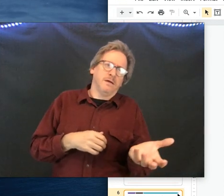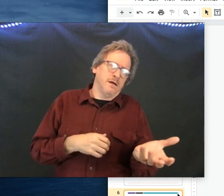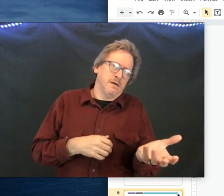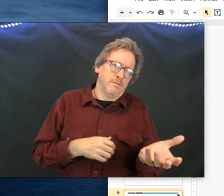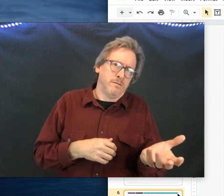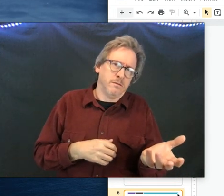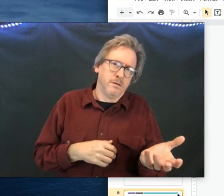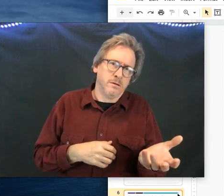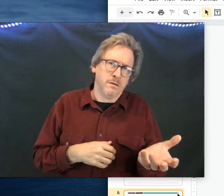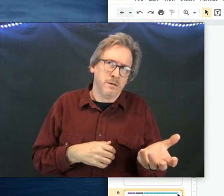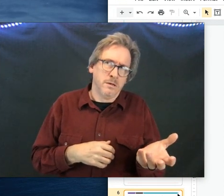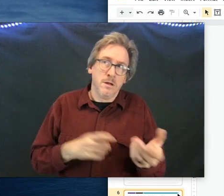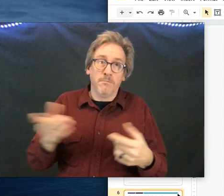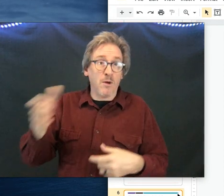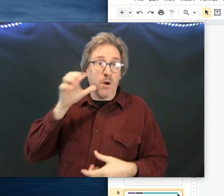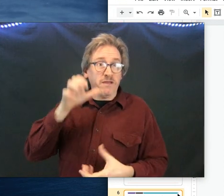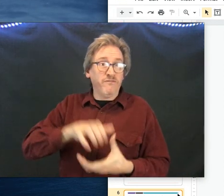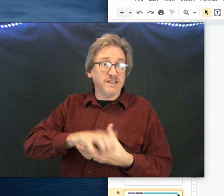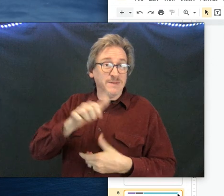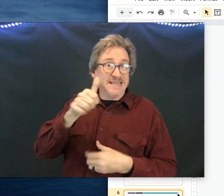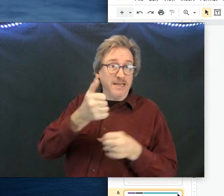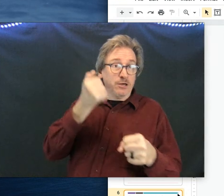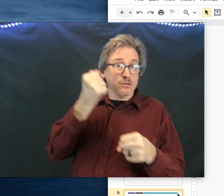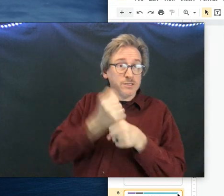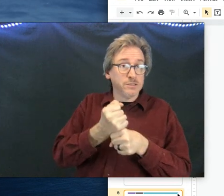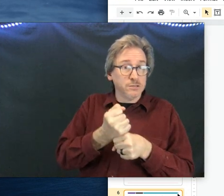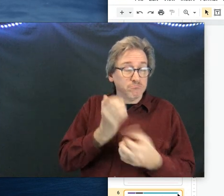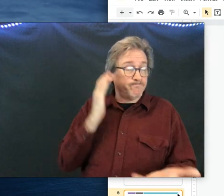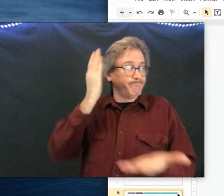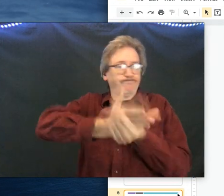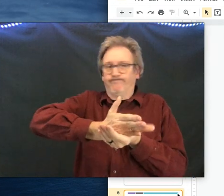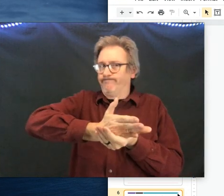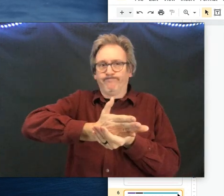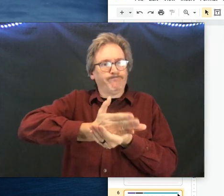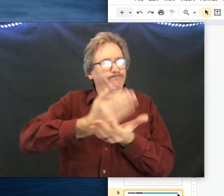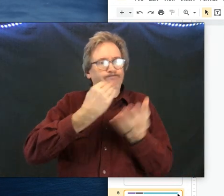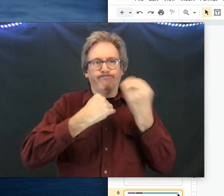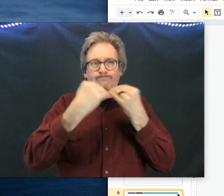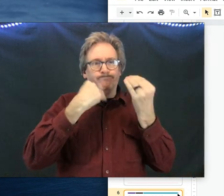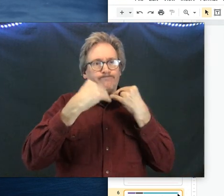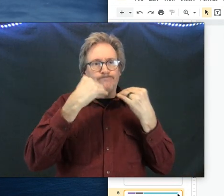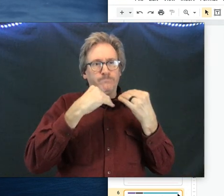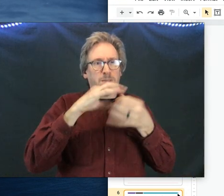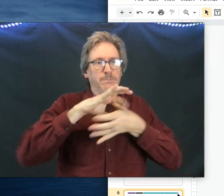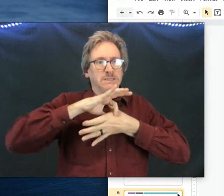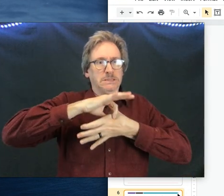be my wife. It's been 10 years.